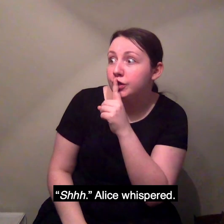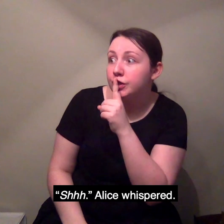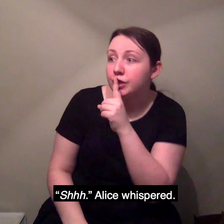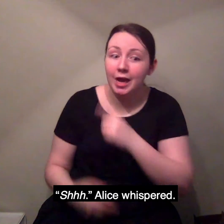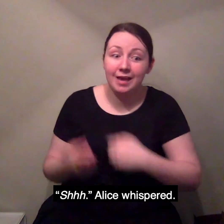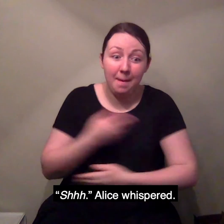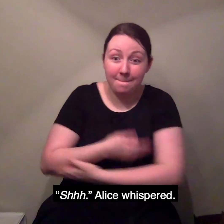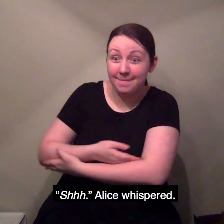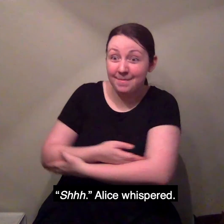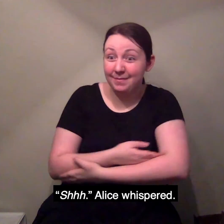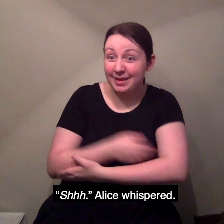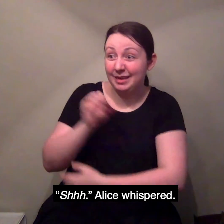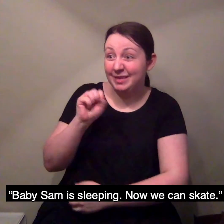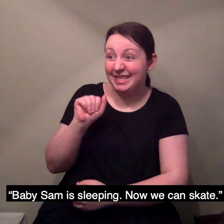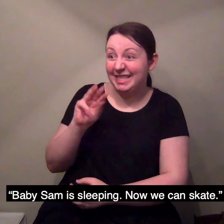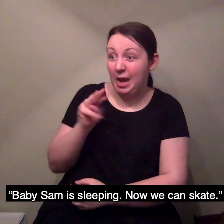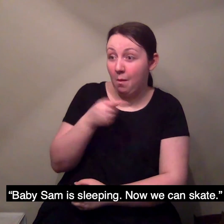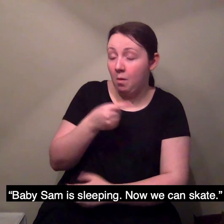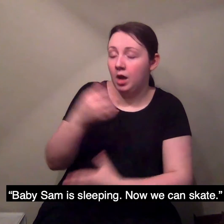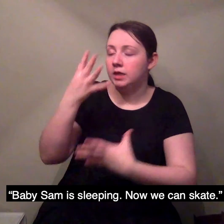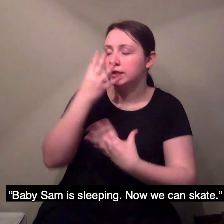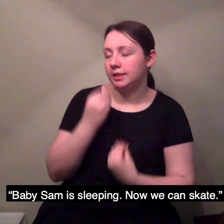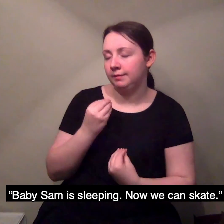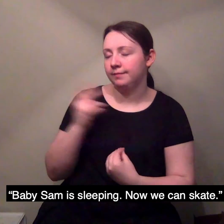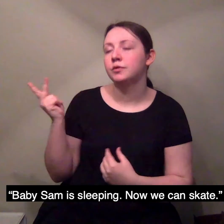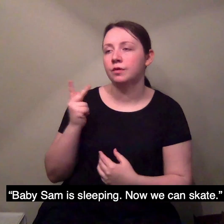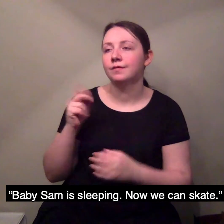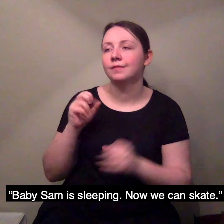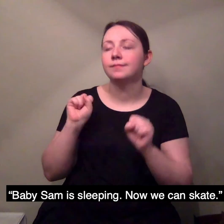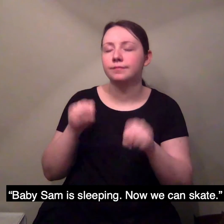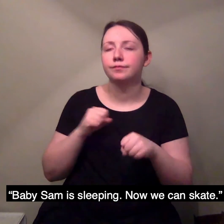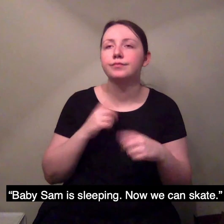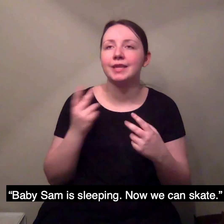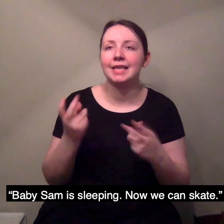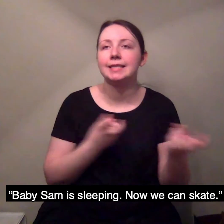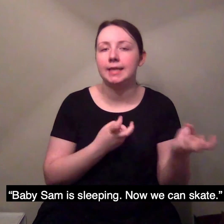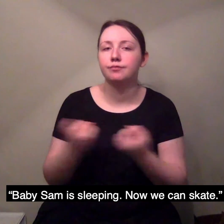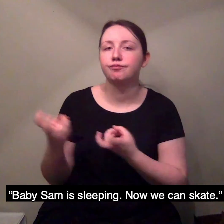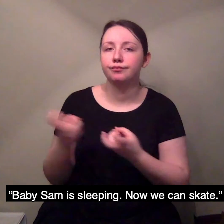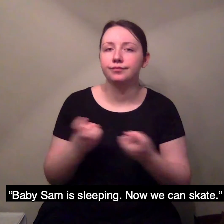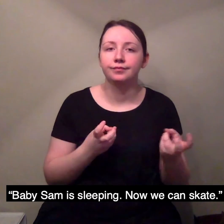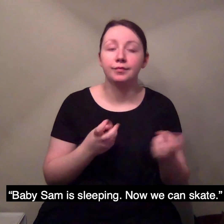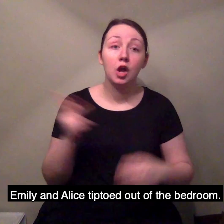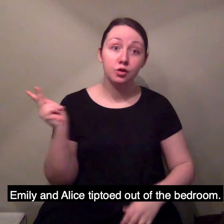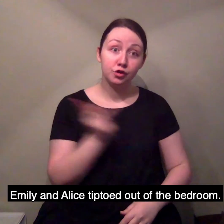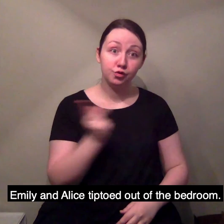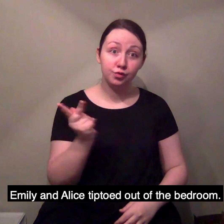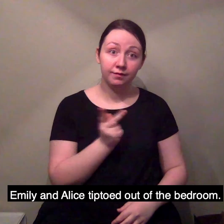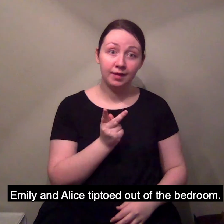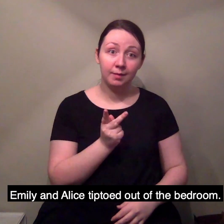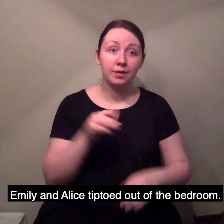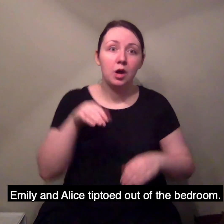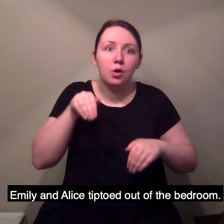Shh, whispered Alice. Baby Sam is sleeping. Now we can skate. Emily and Alice tiptoed out